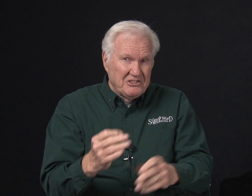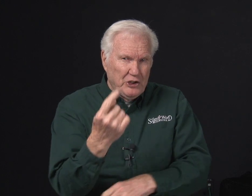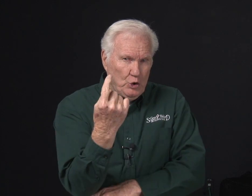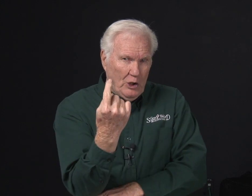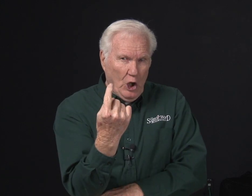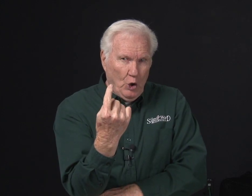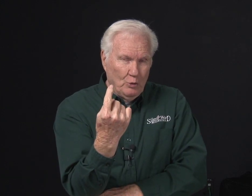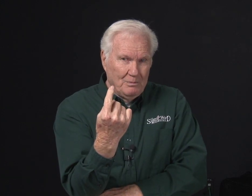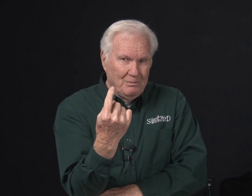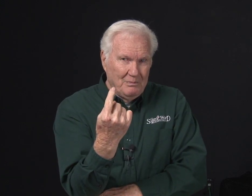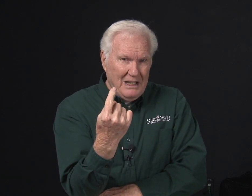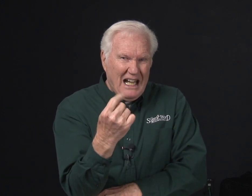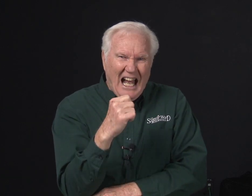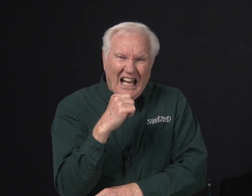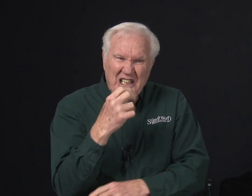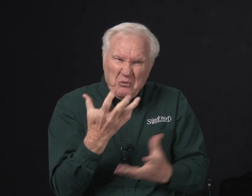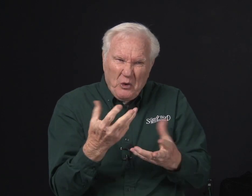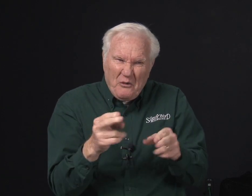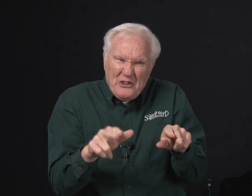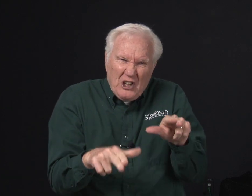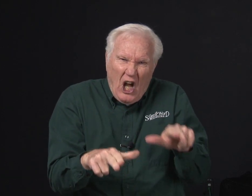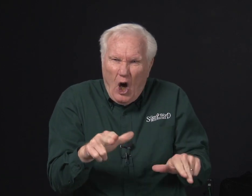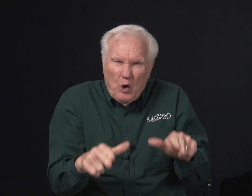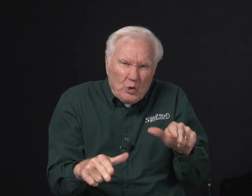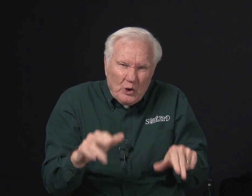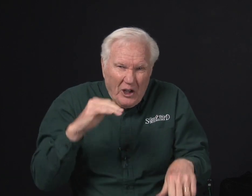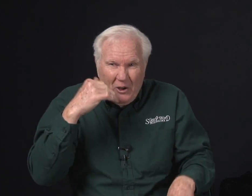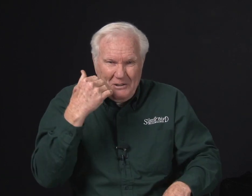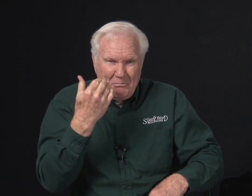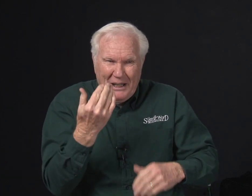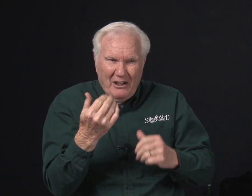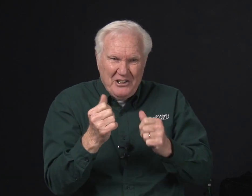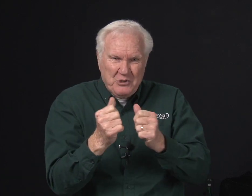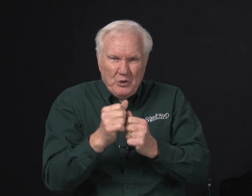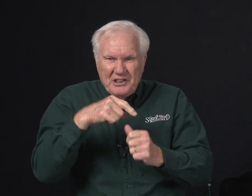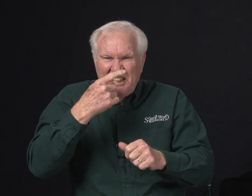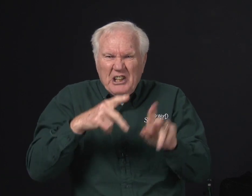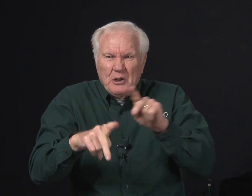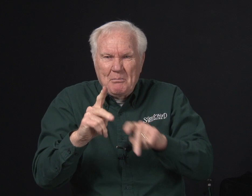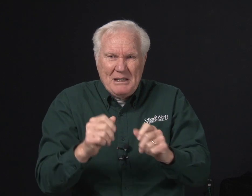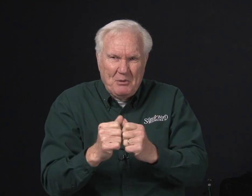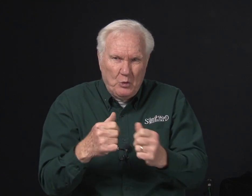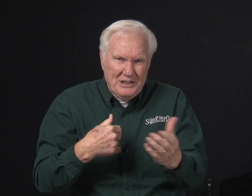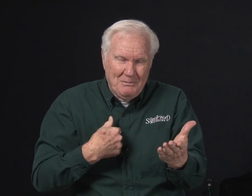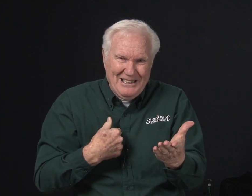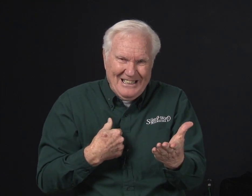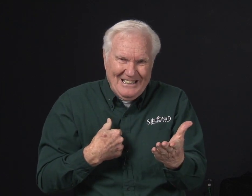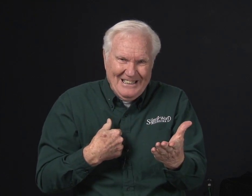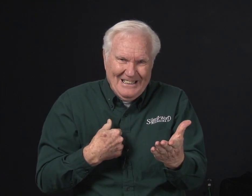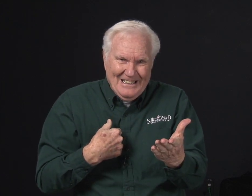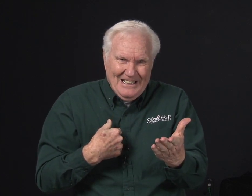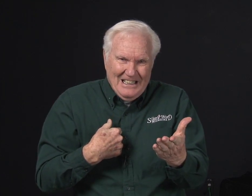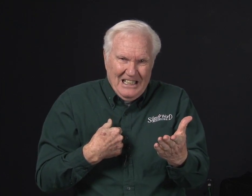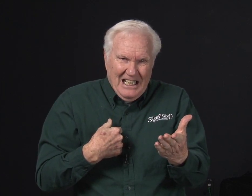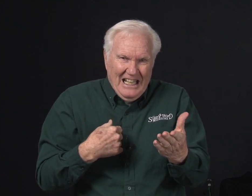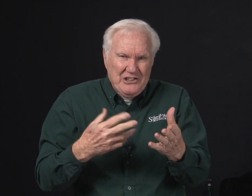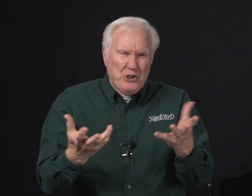do alone. I didn't want to feel awkward or embarrassed with hearing people with me. And